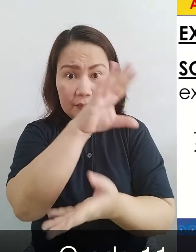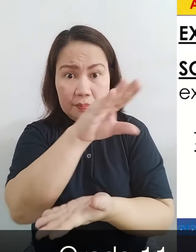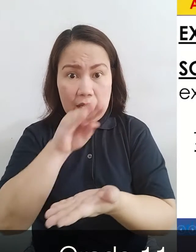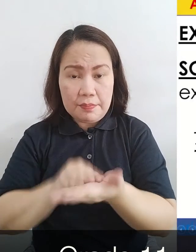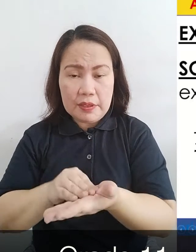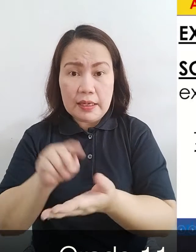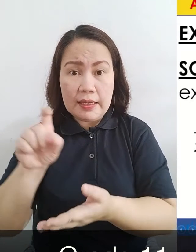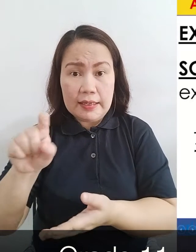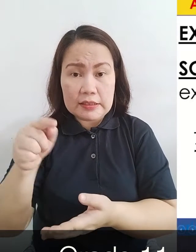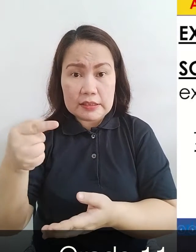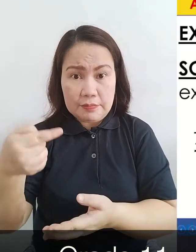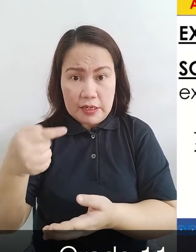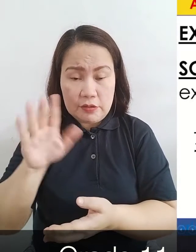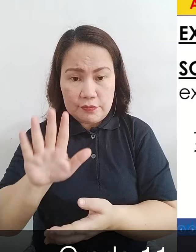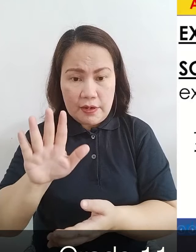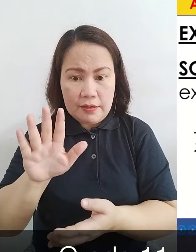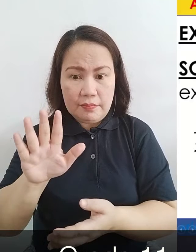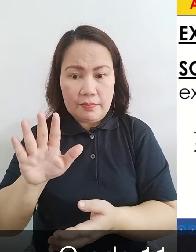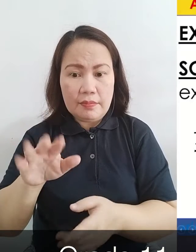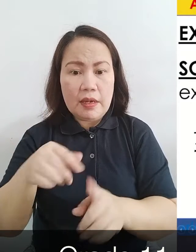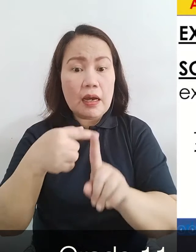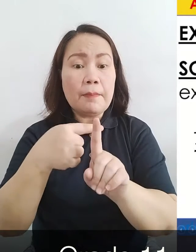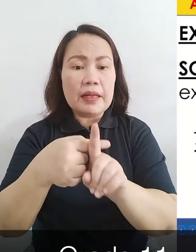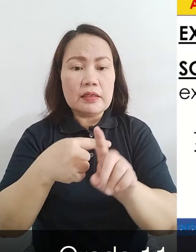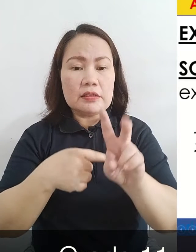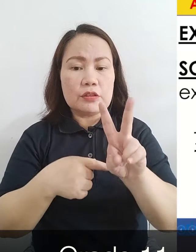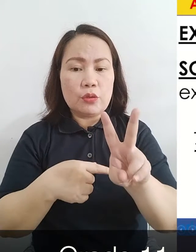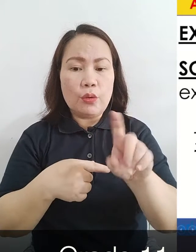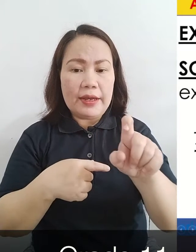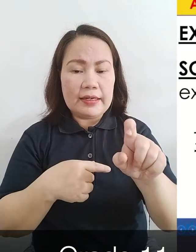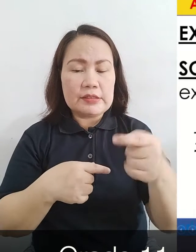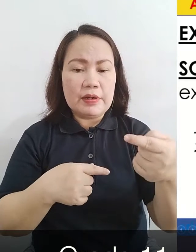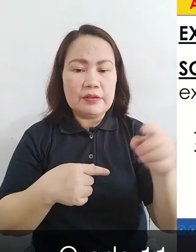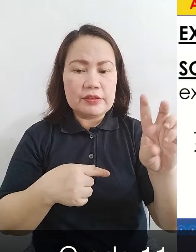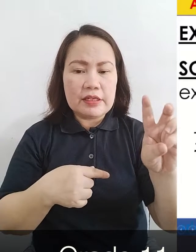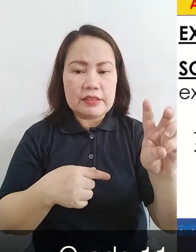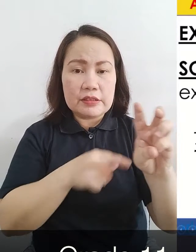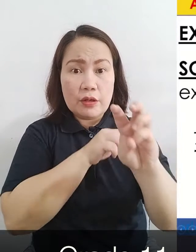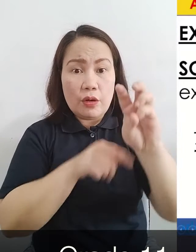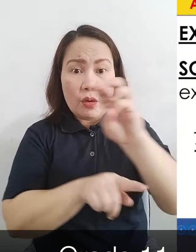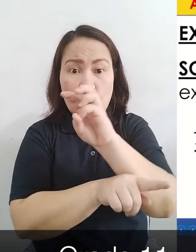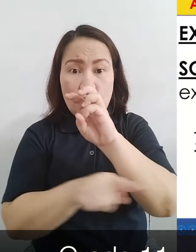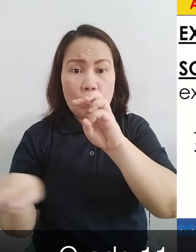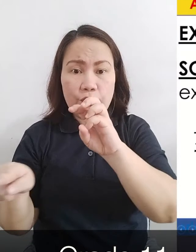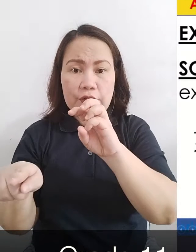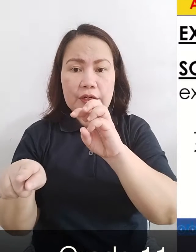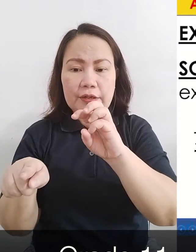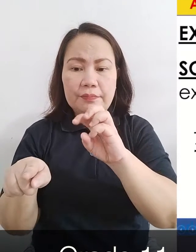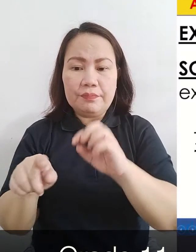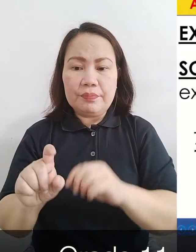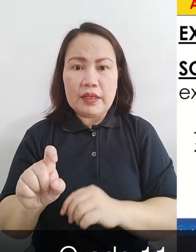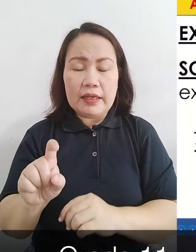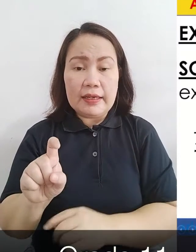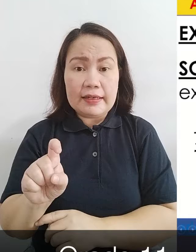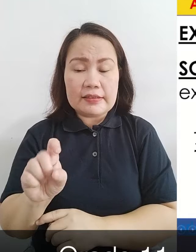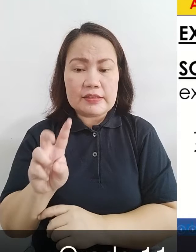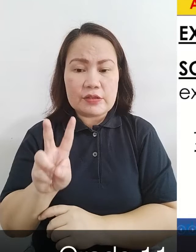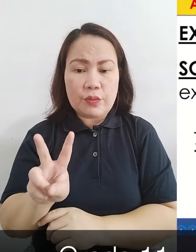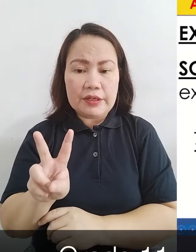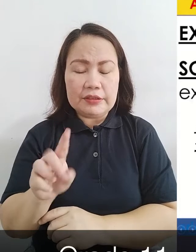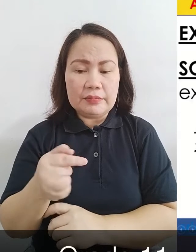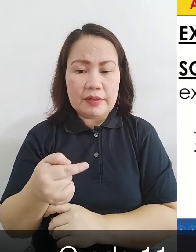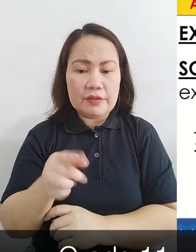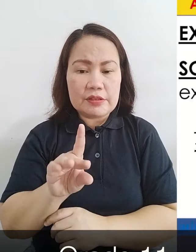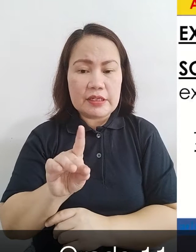5 plus 2x minus 6 all over x squared minus 8x plus 15.